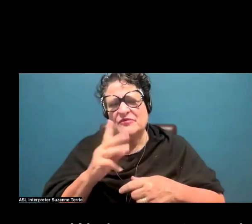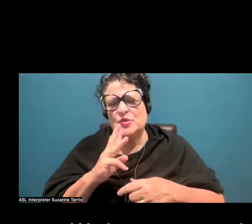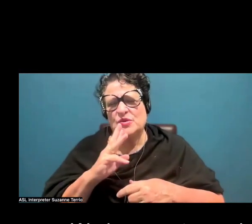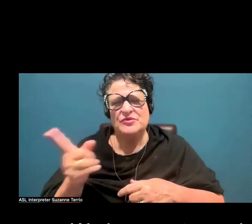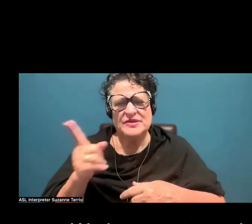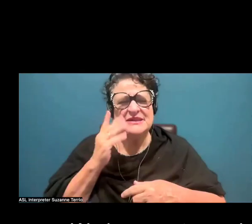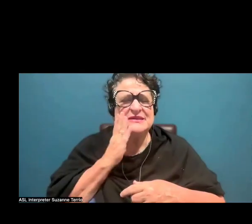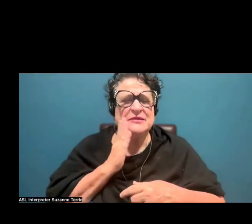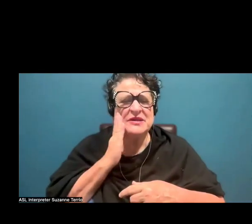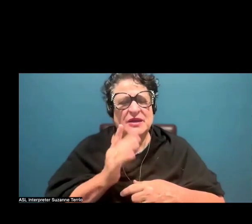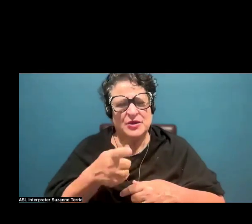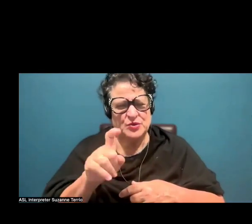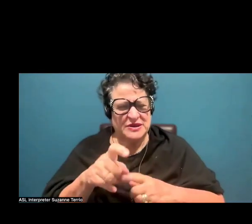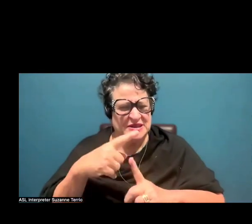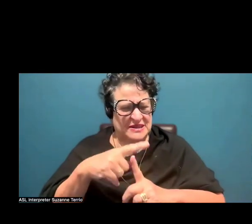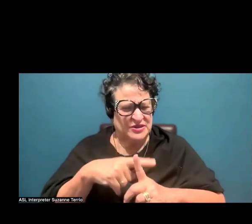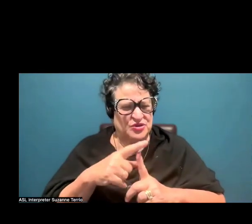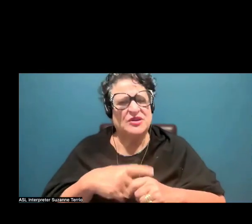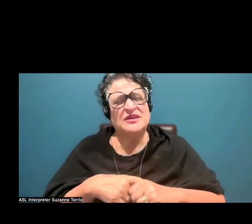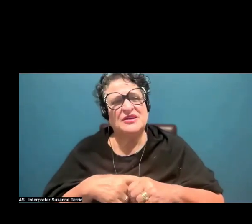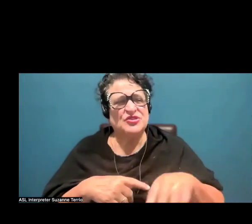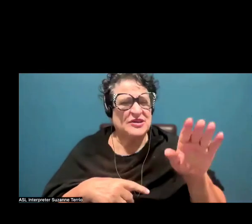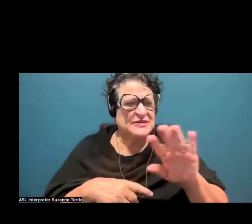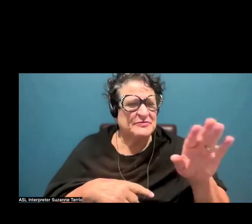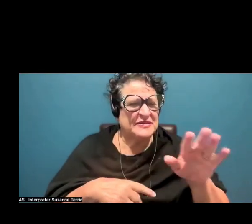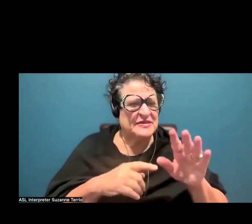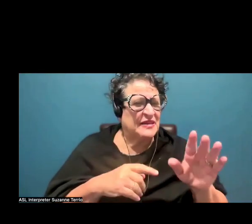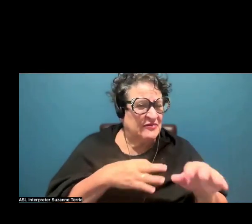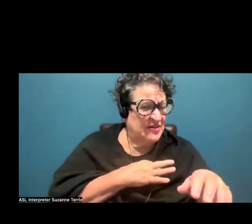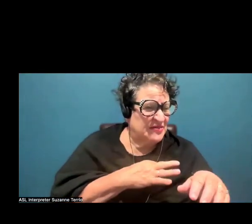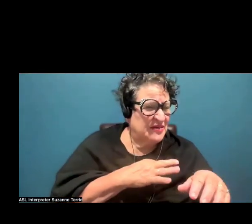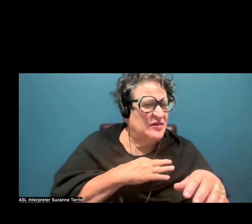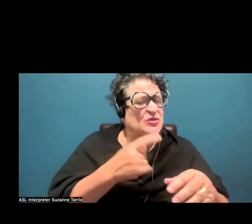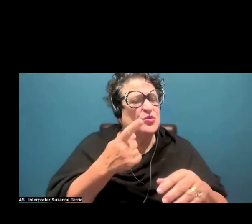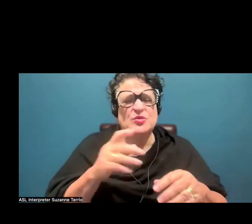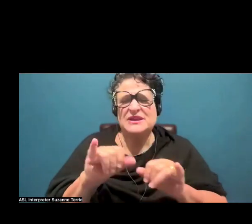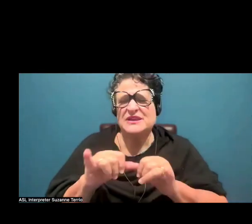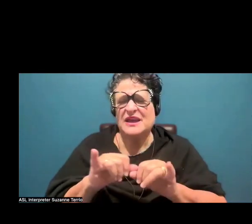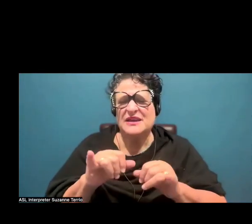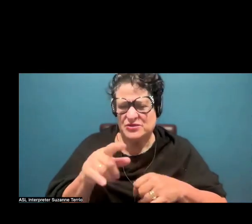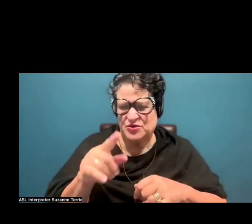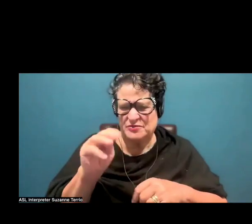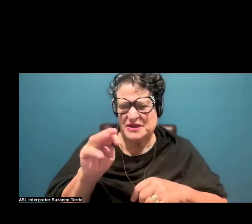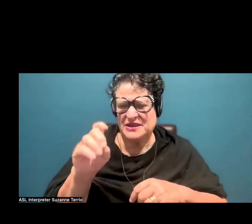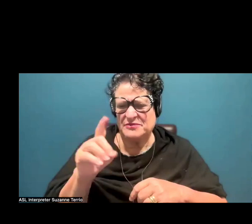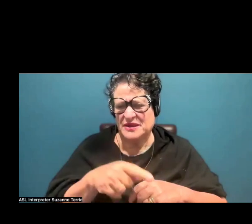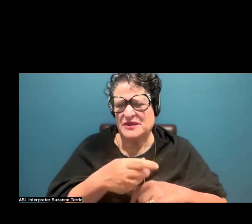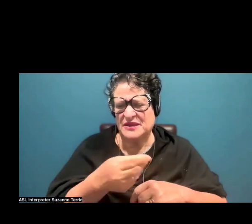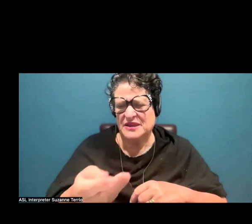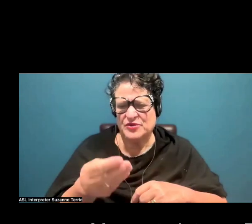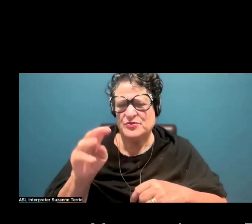oh, you need a t-shirt. She flags down a passing volunteer. Can we get in a shirt? What size are you, honey? A medium? Let's get you a medium.